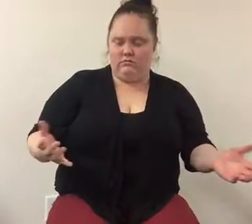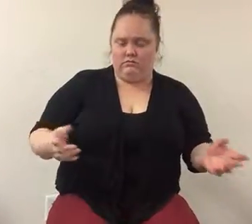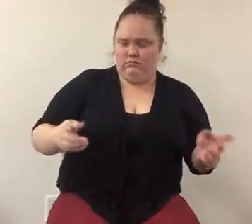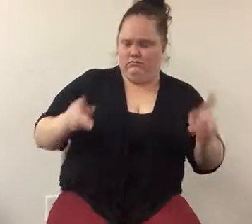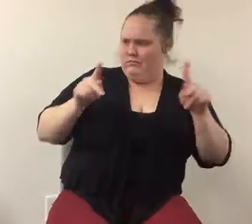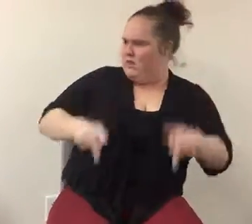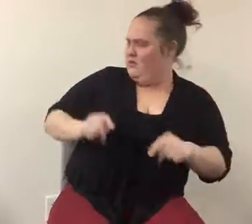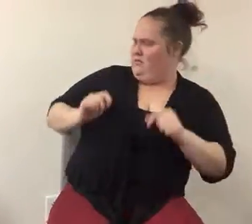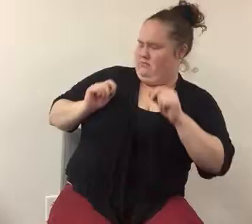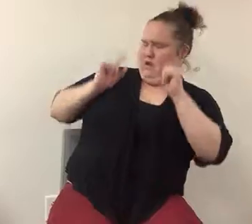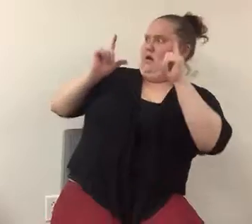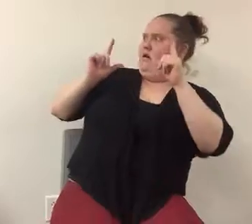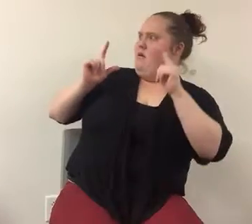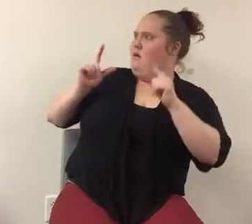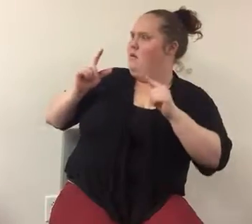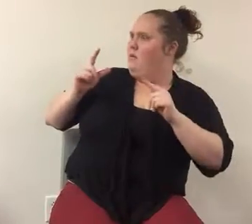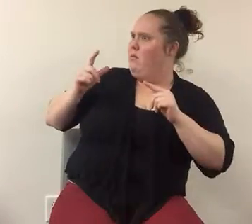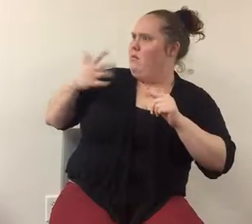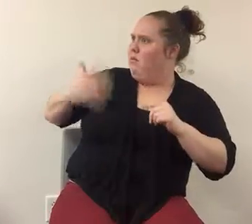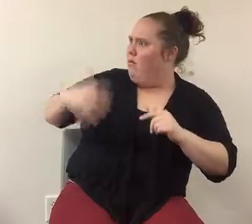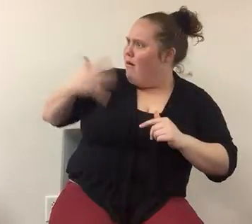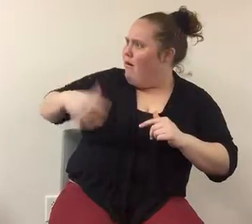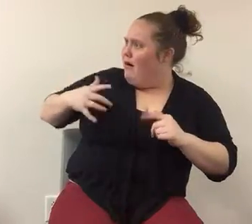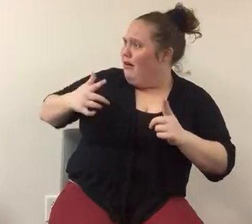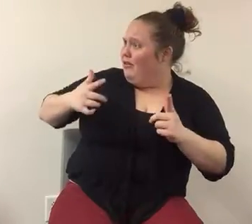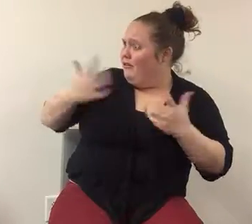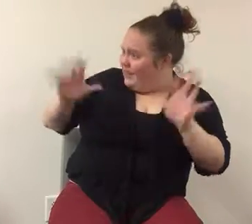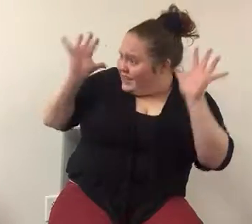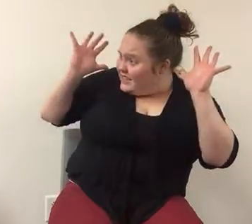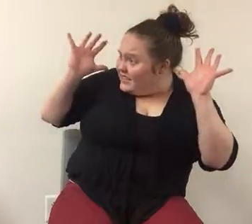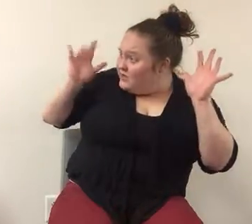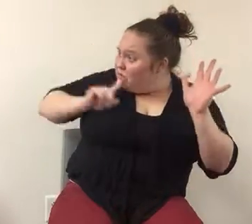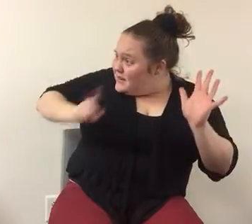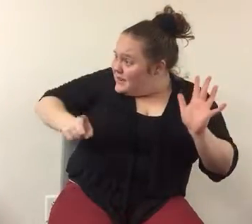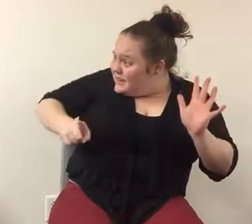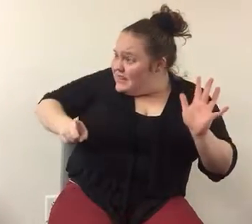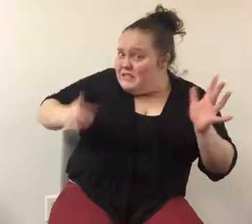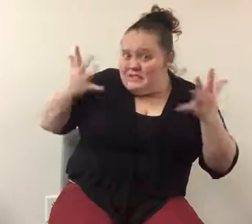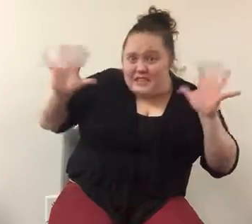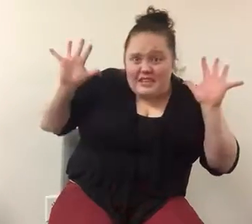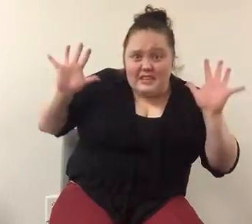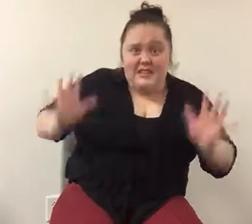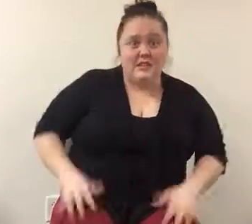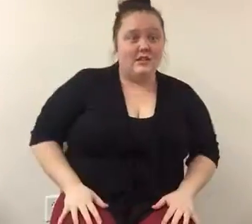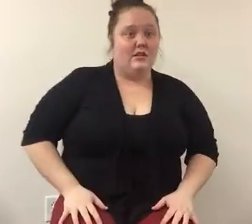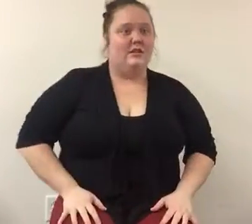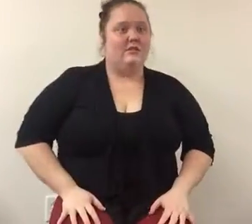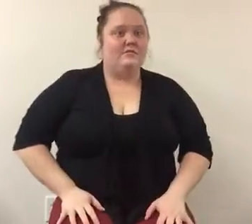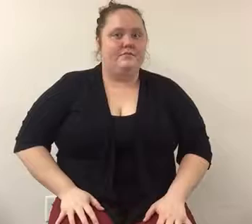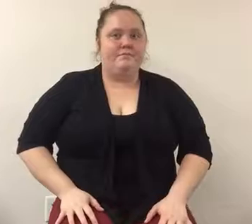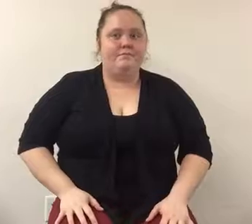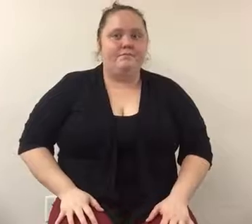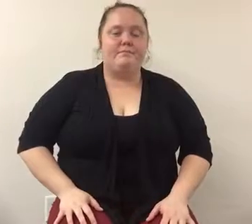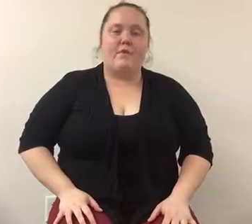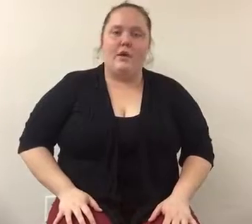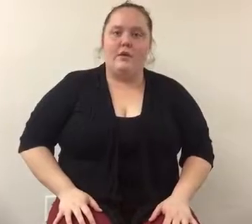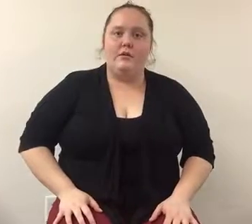done. We see out in recovery where you're sitting up and you do have an eye patch over your eye for a few hours after the